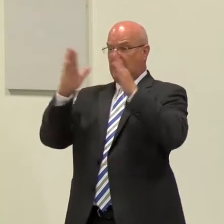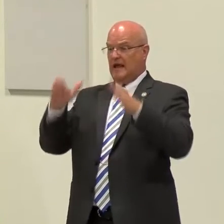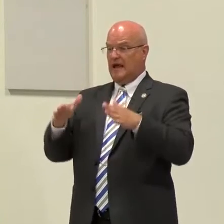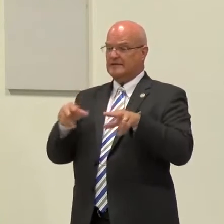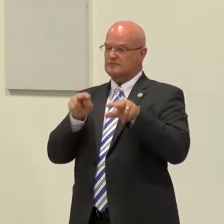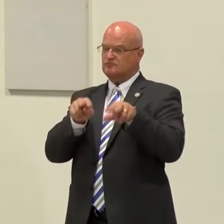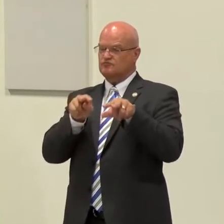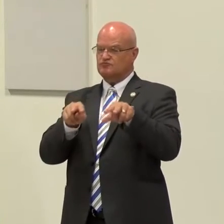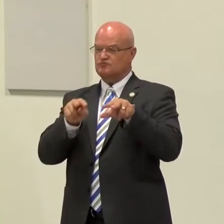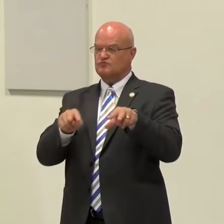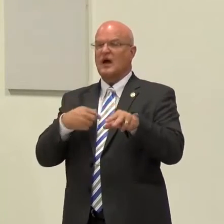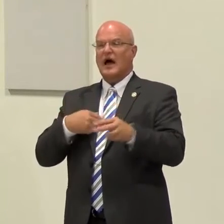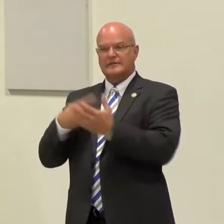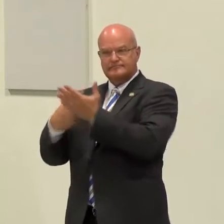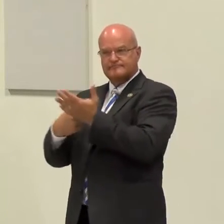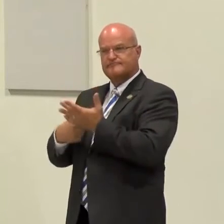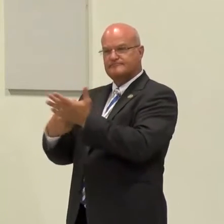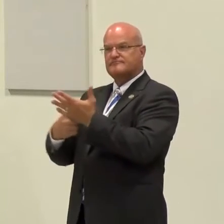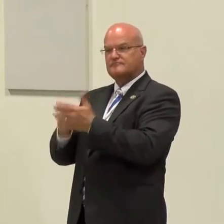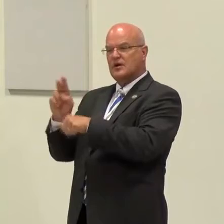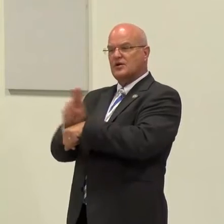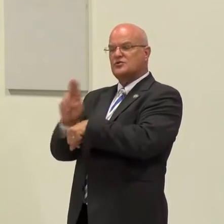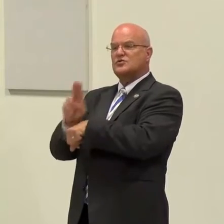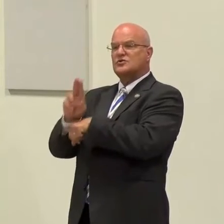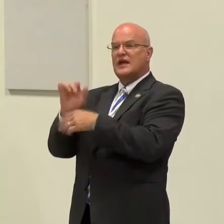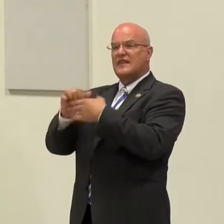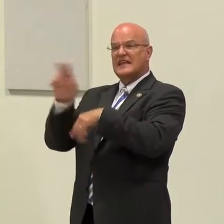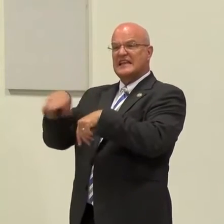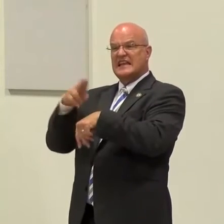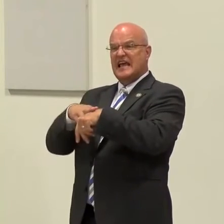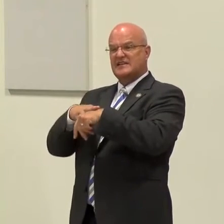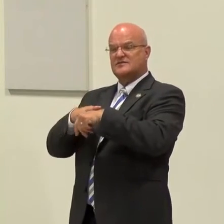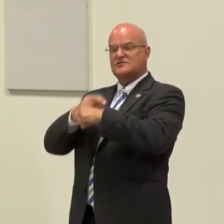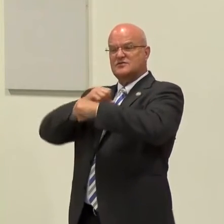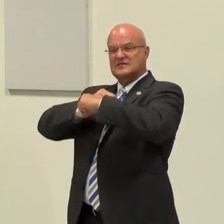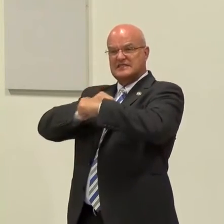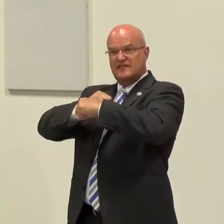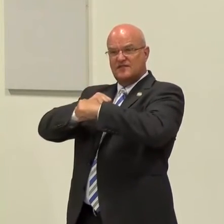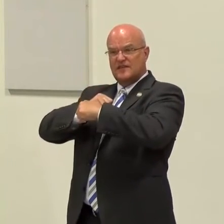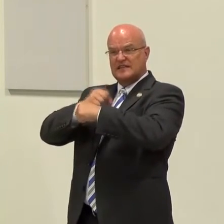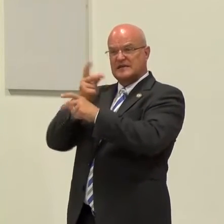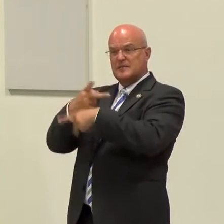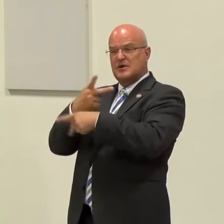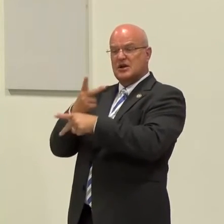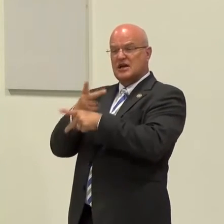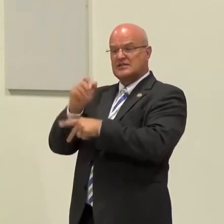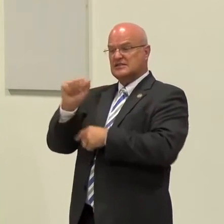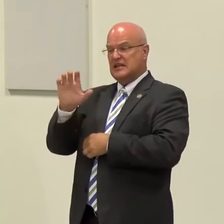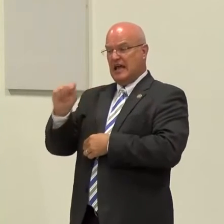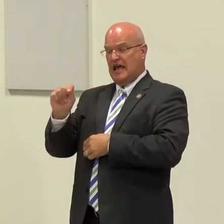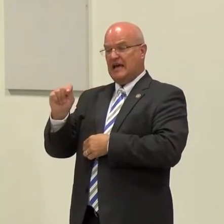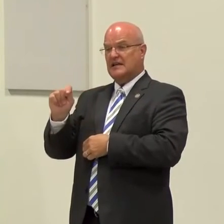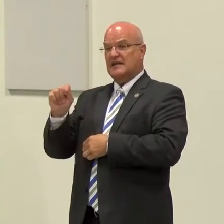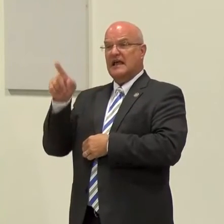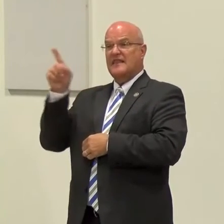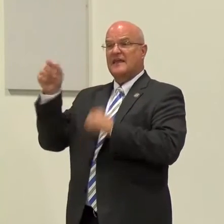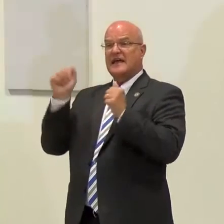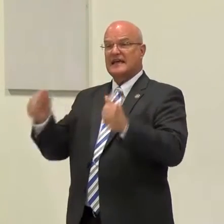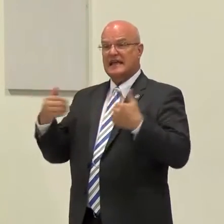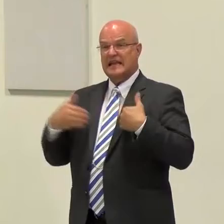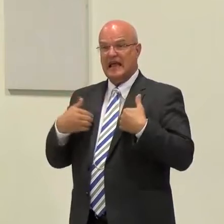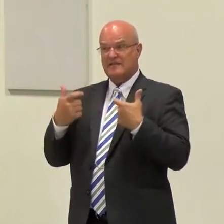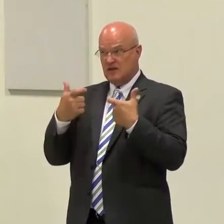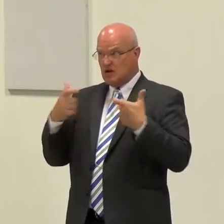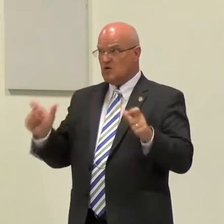I'm talking to them about utilizing the National Defense Production Act so that they can have